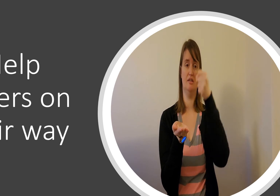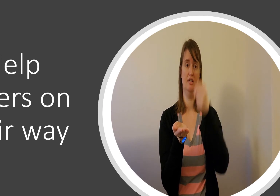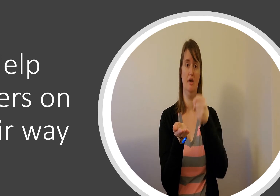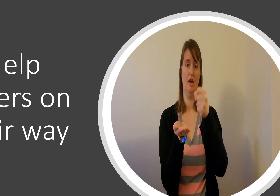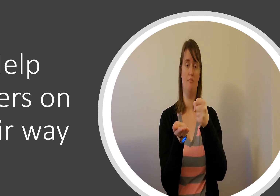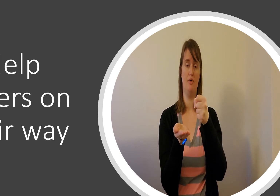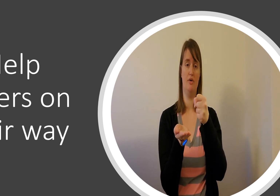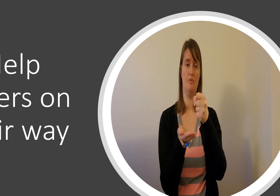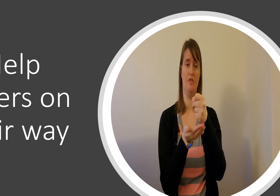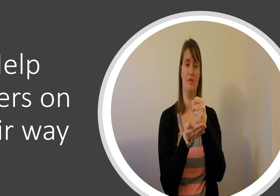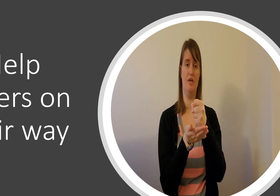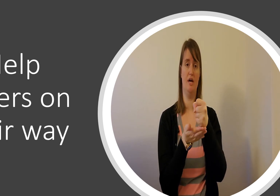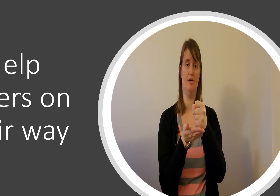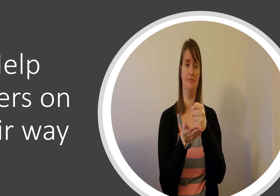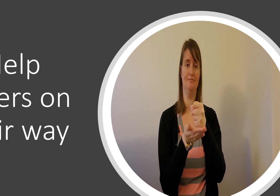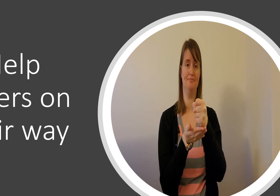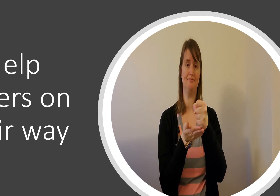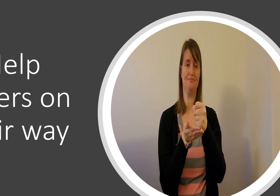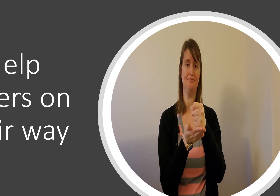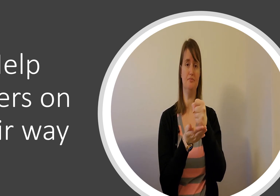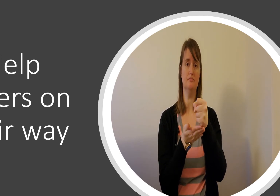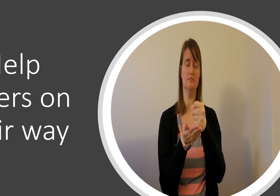it, and put it with the